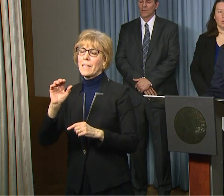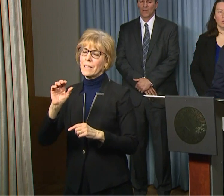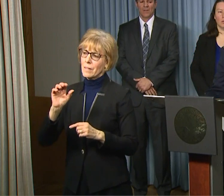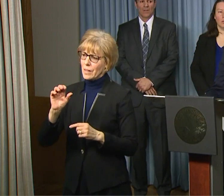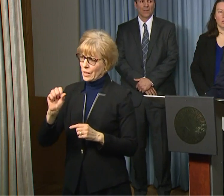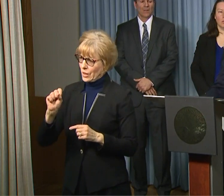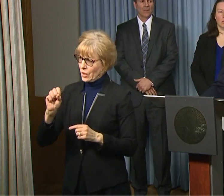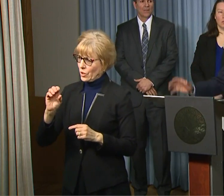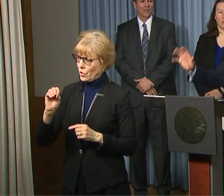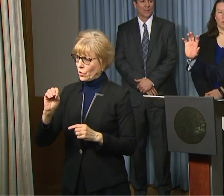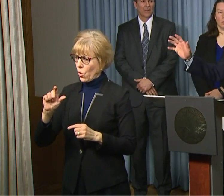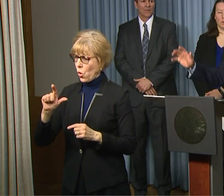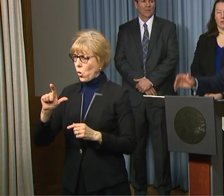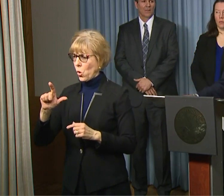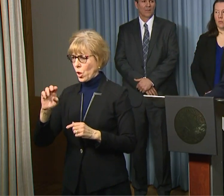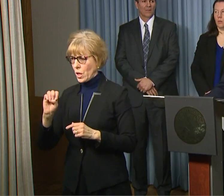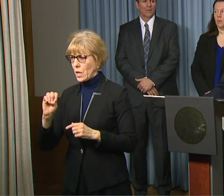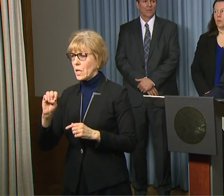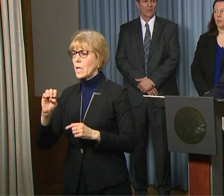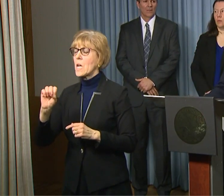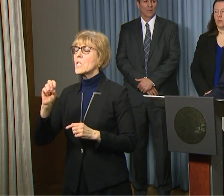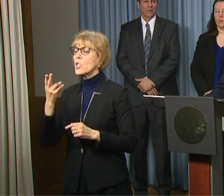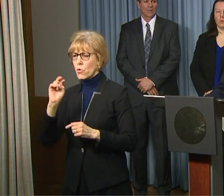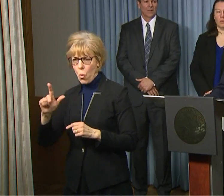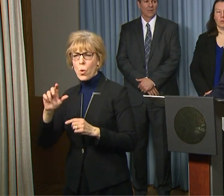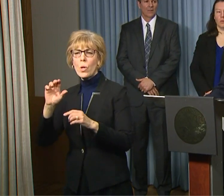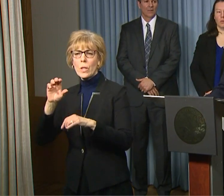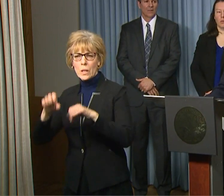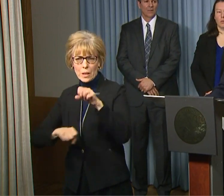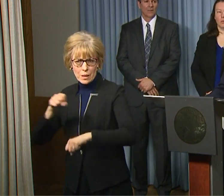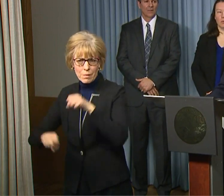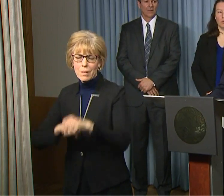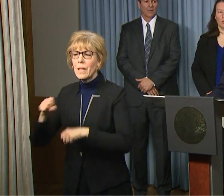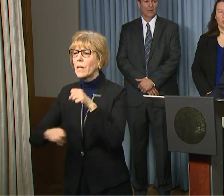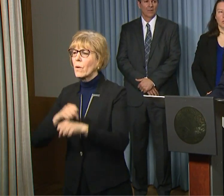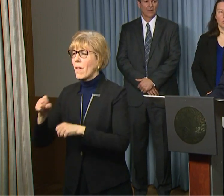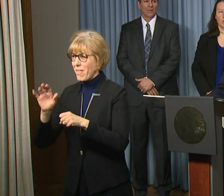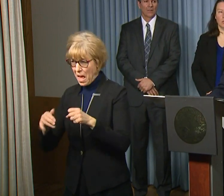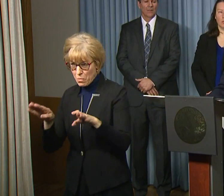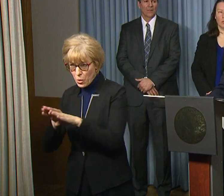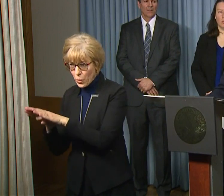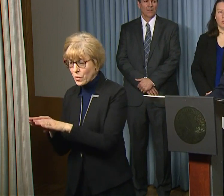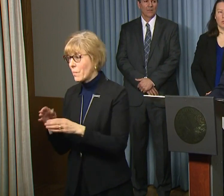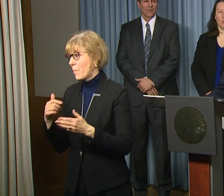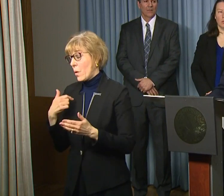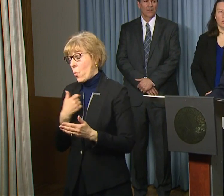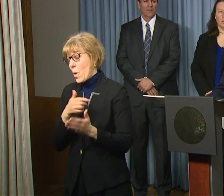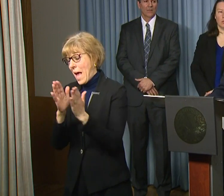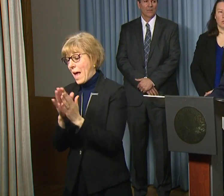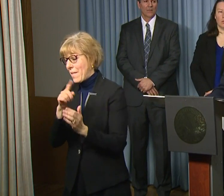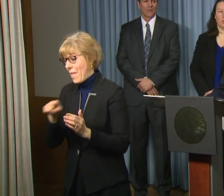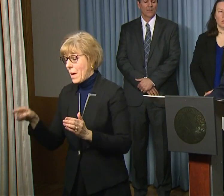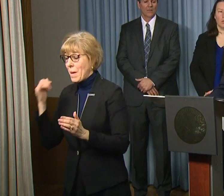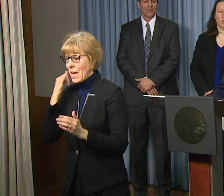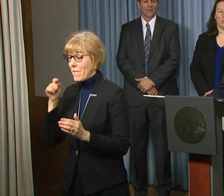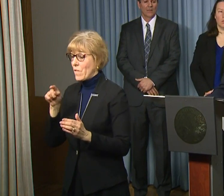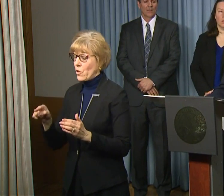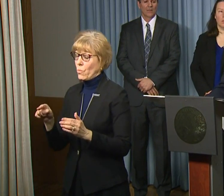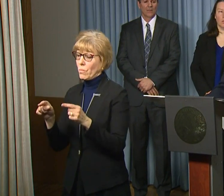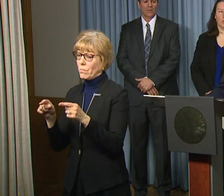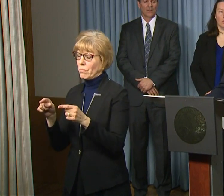they will fall under the 50-person rule that we have in the city of Denver. We ask them if they're not closing, if they fall under that umbrella